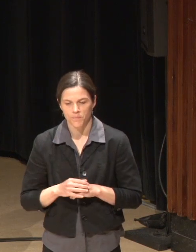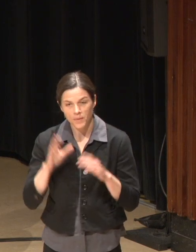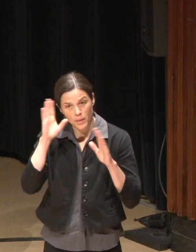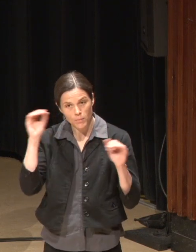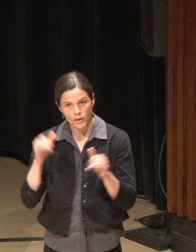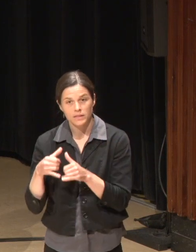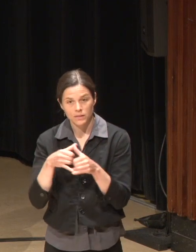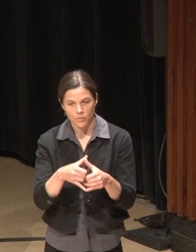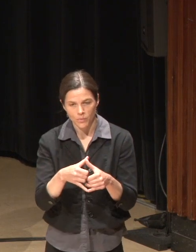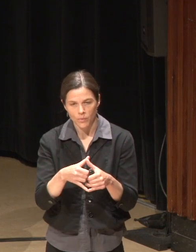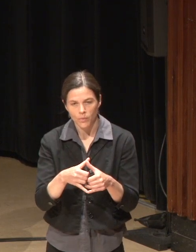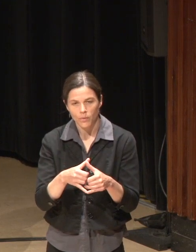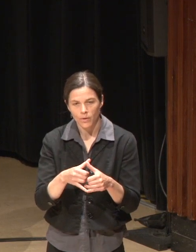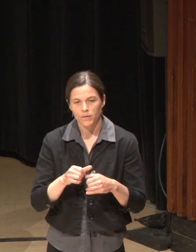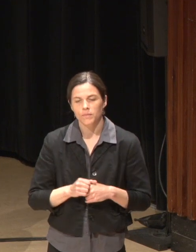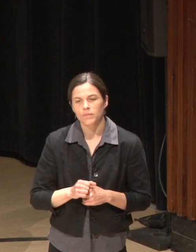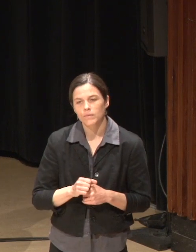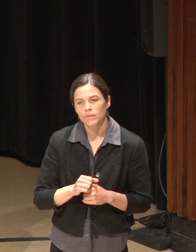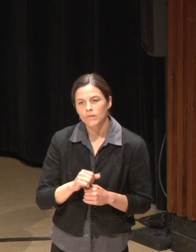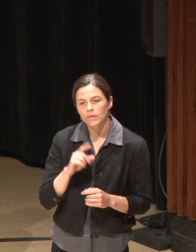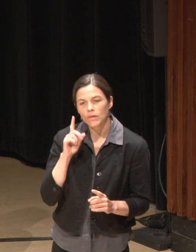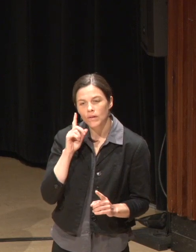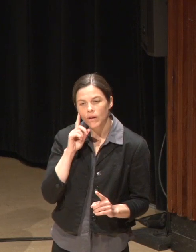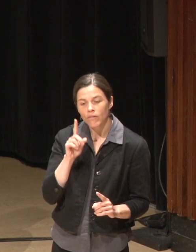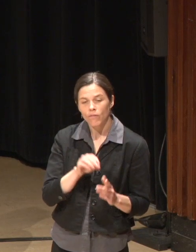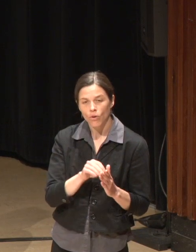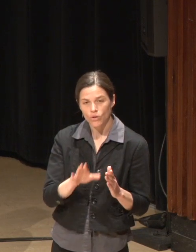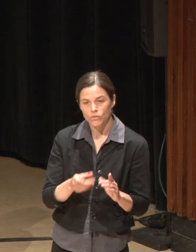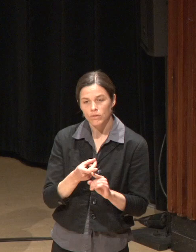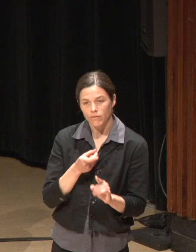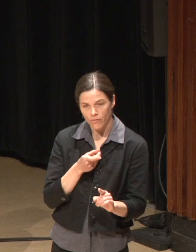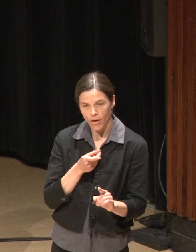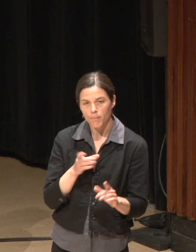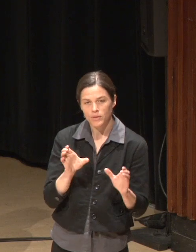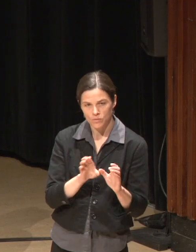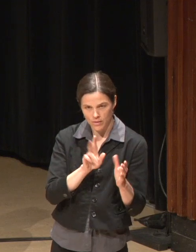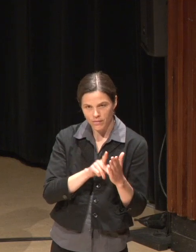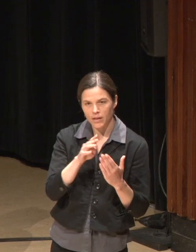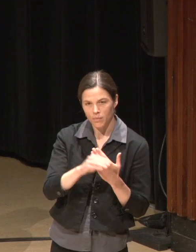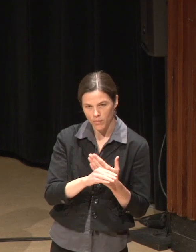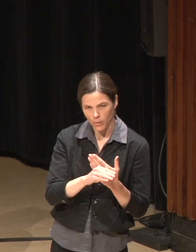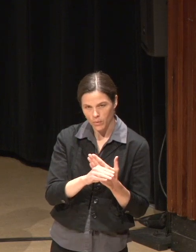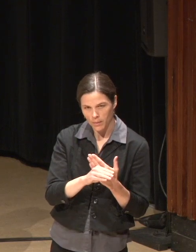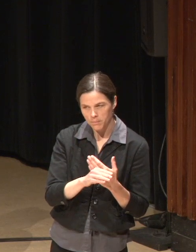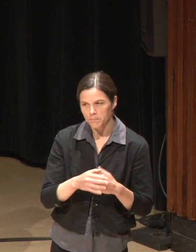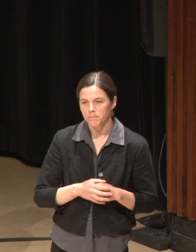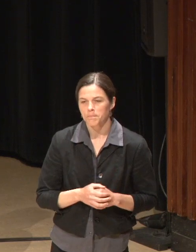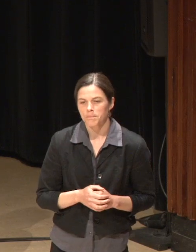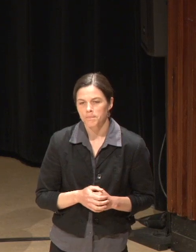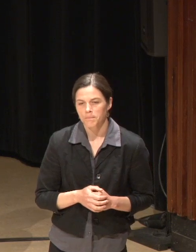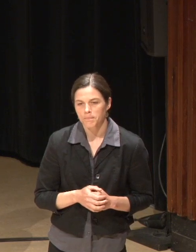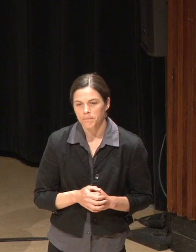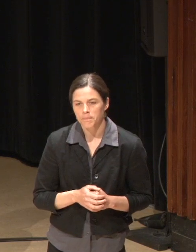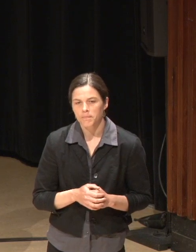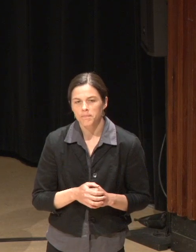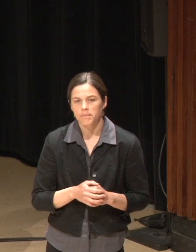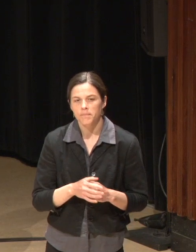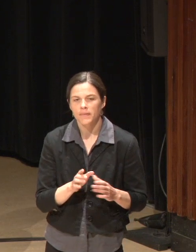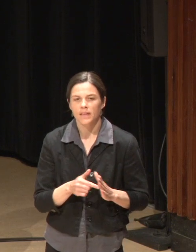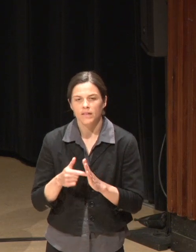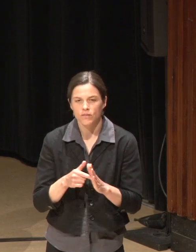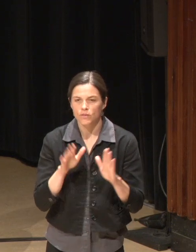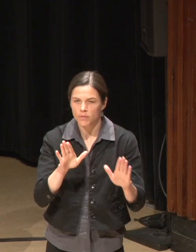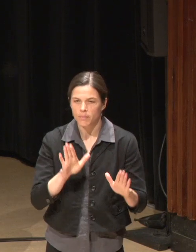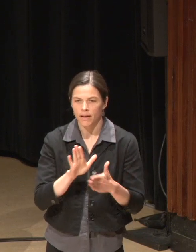President's Award is presented to a graduating student of a college certificate program who has demonstrated outstanding academic